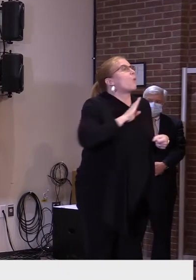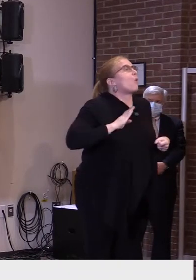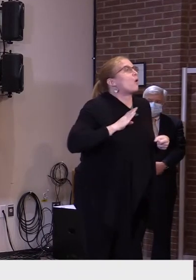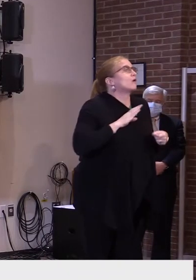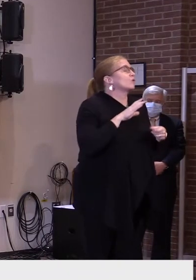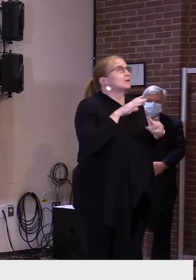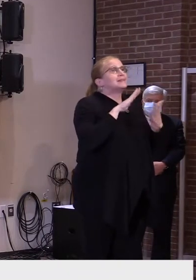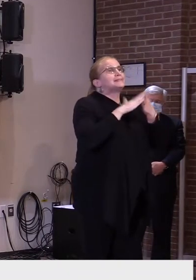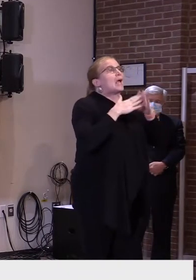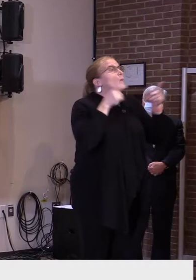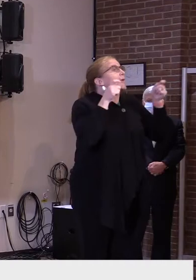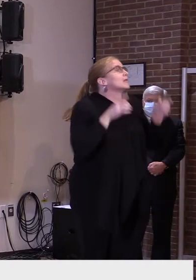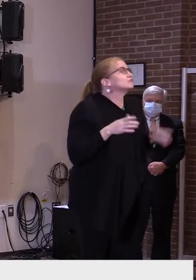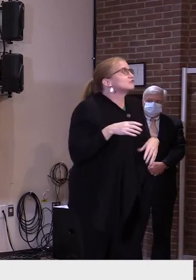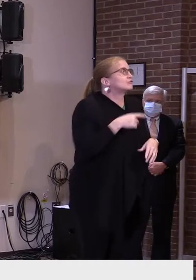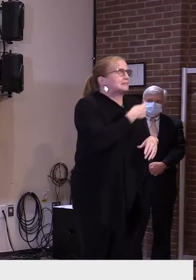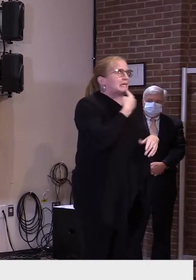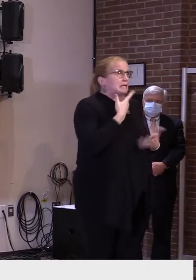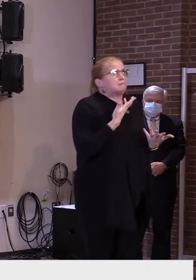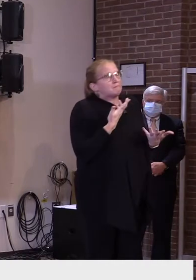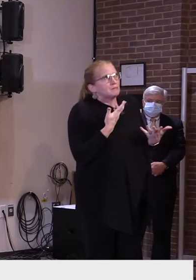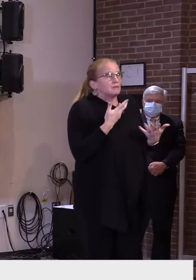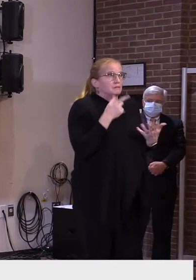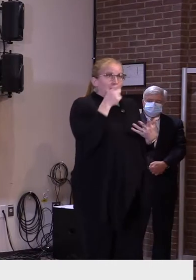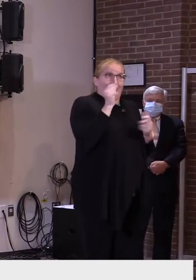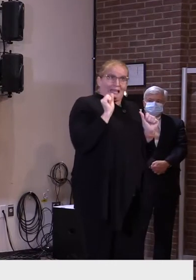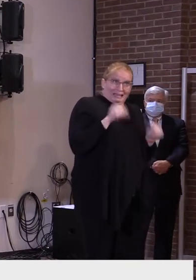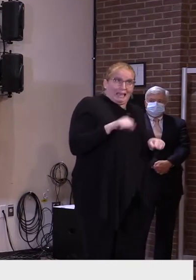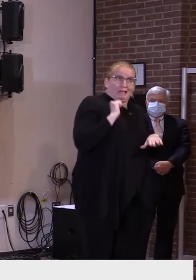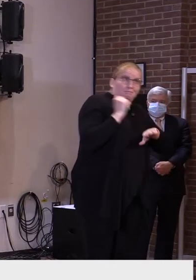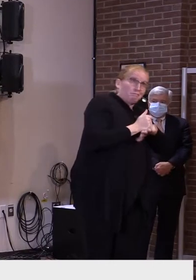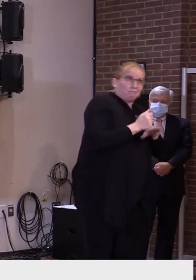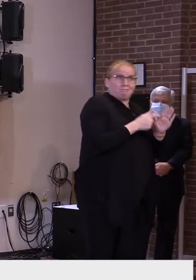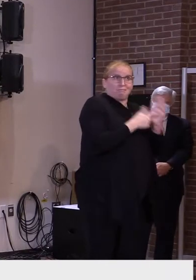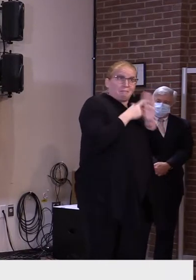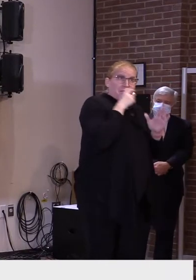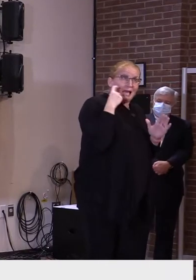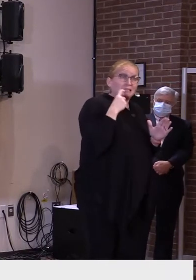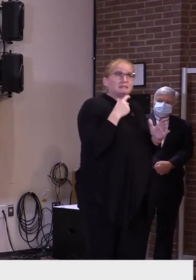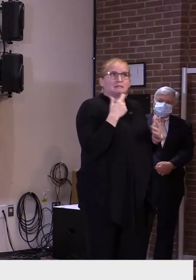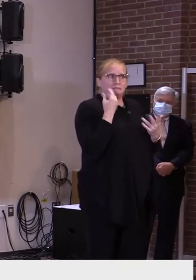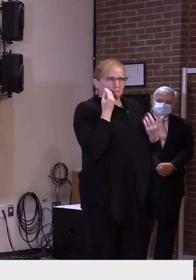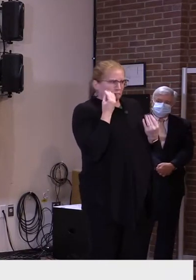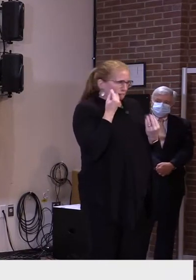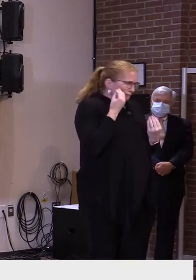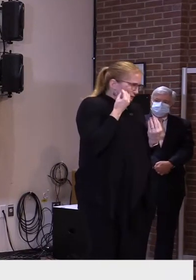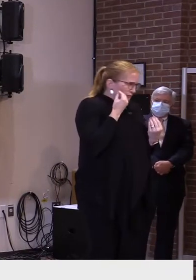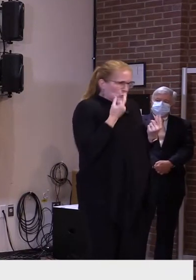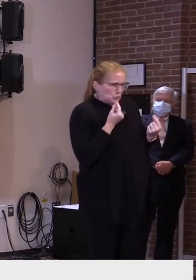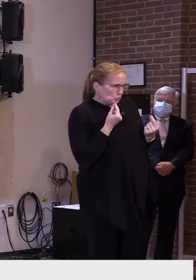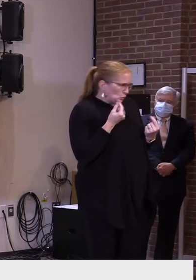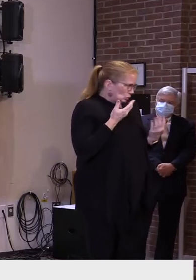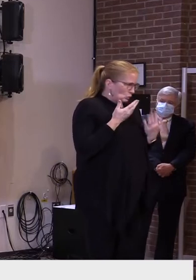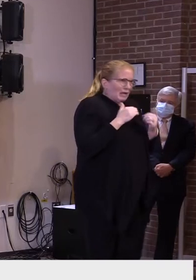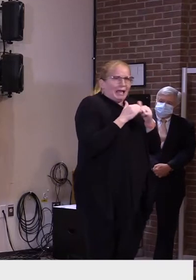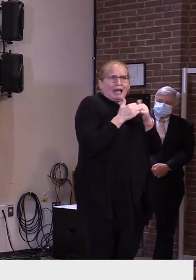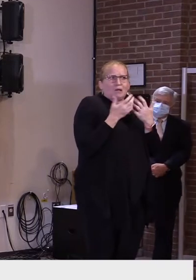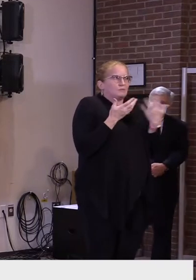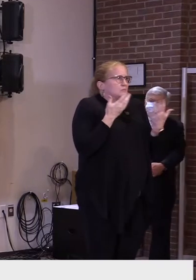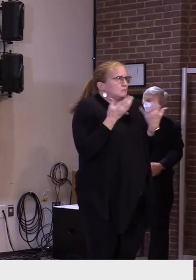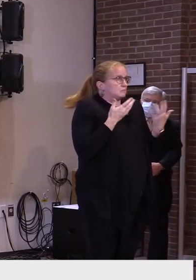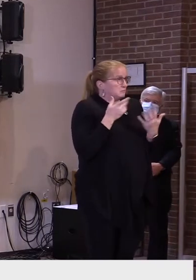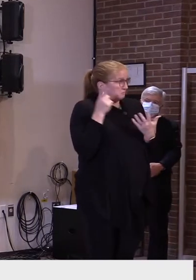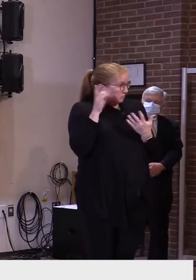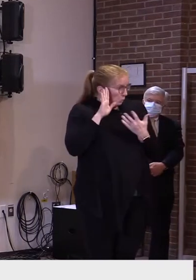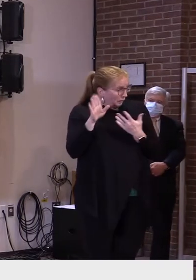town manager is thinking about whether or not to pursue that at the local level. Again, they probably know their